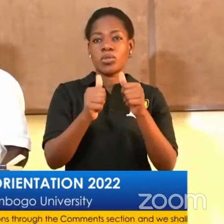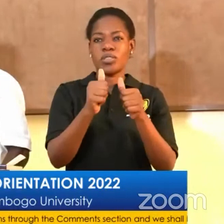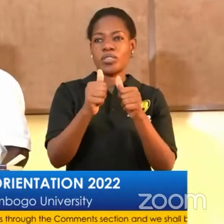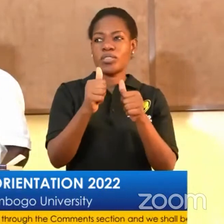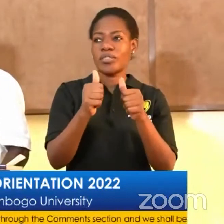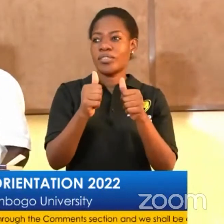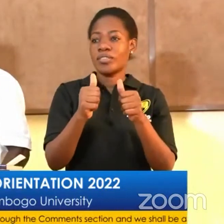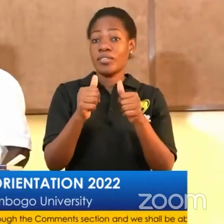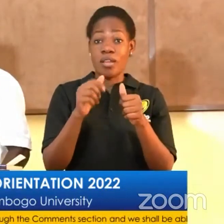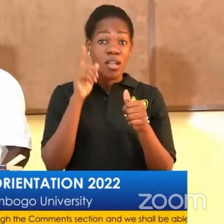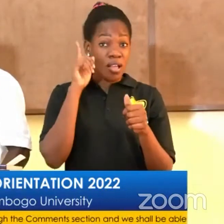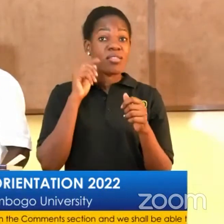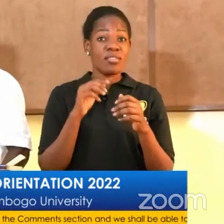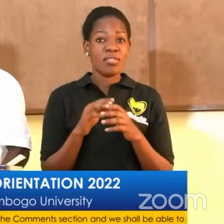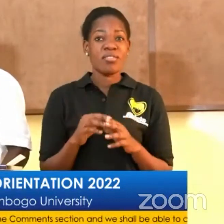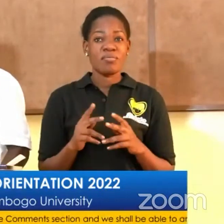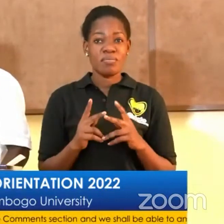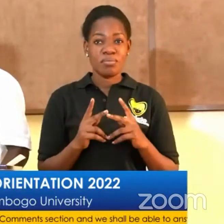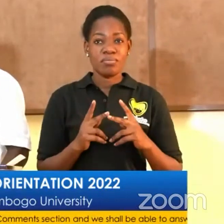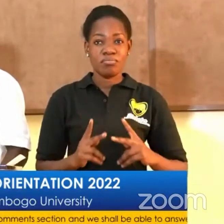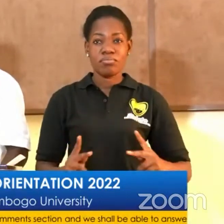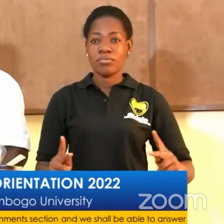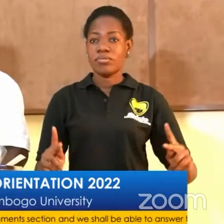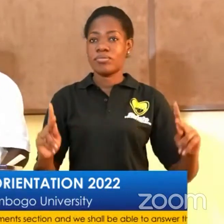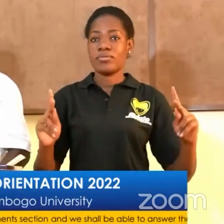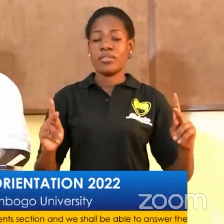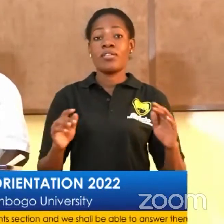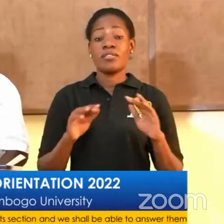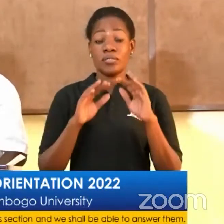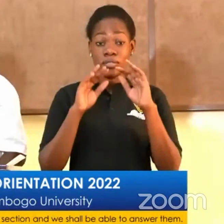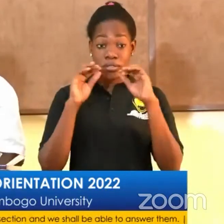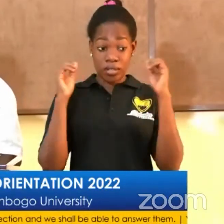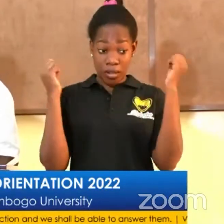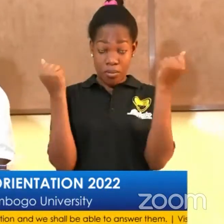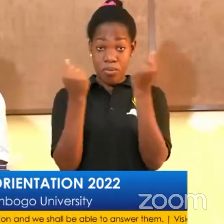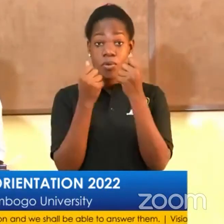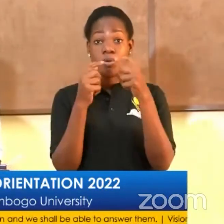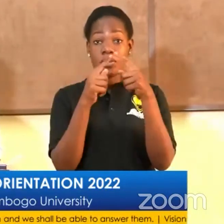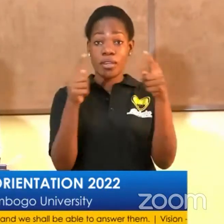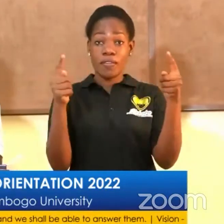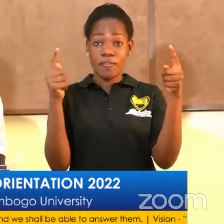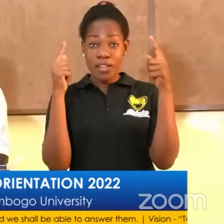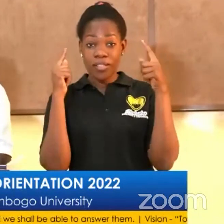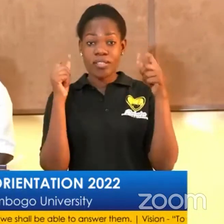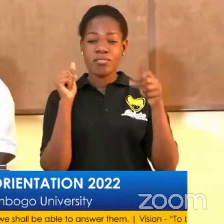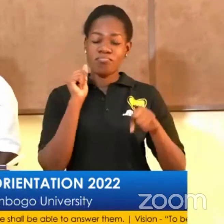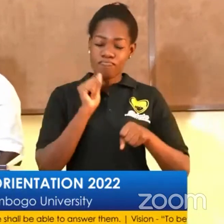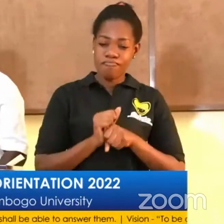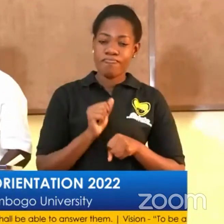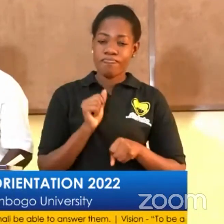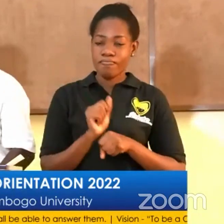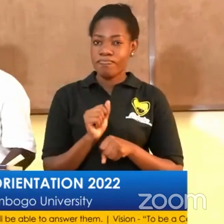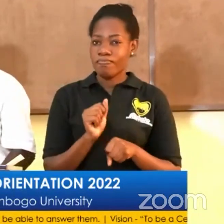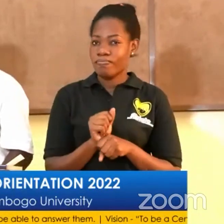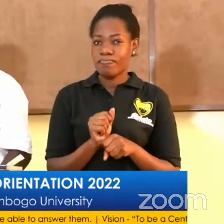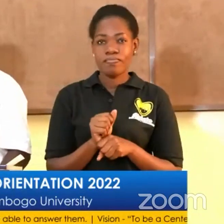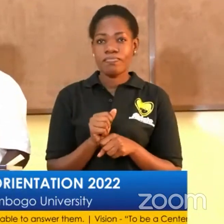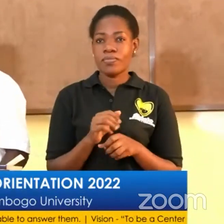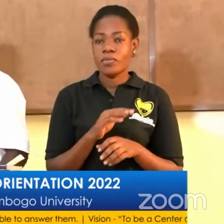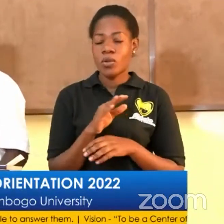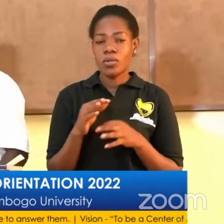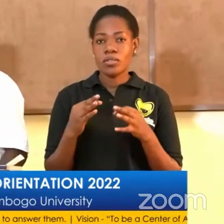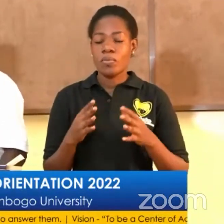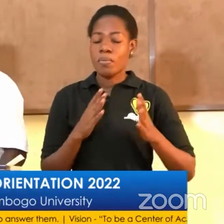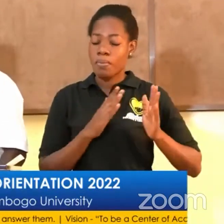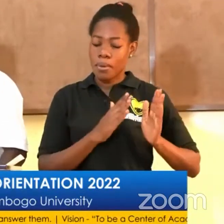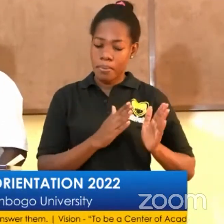I think it is conducive. Kyambogo University has taken whatever it takes and prepared for